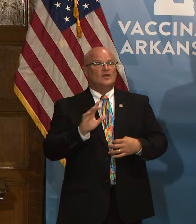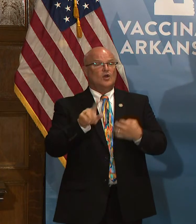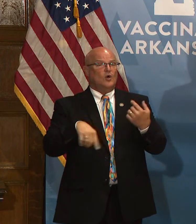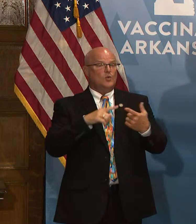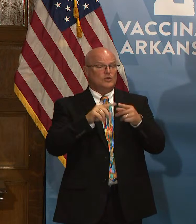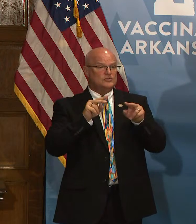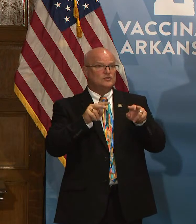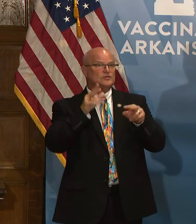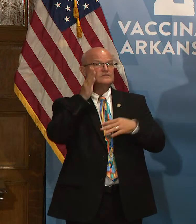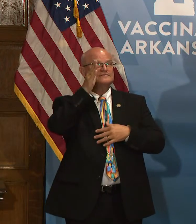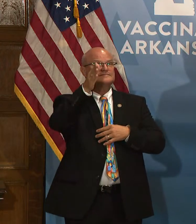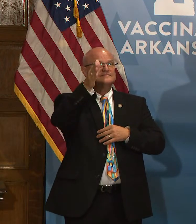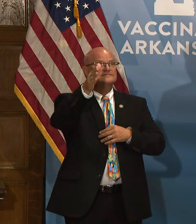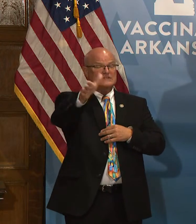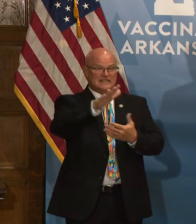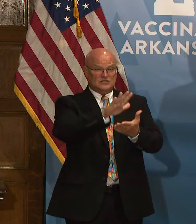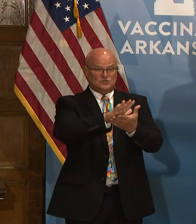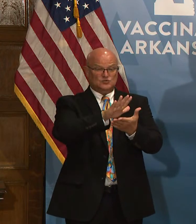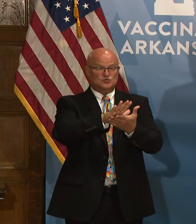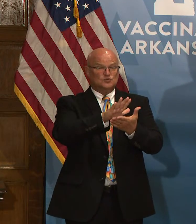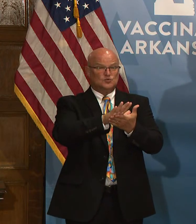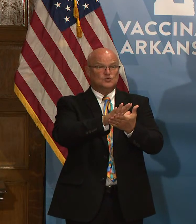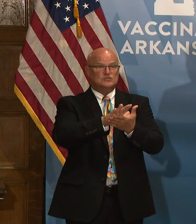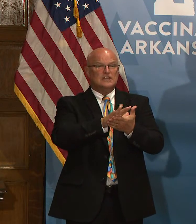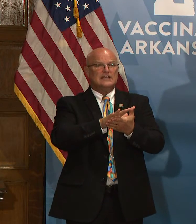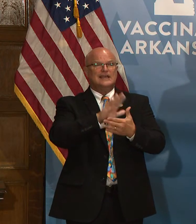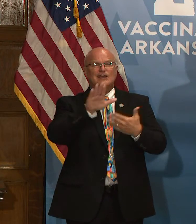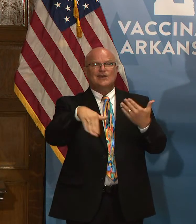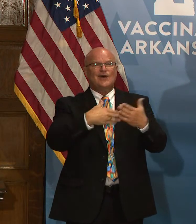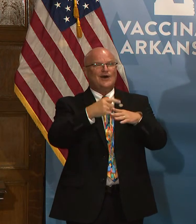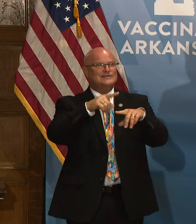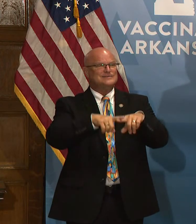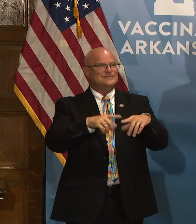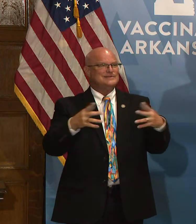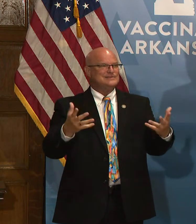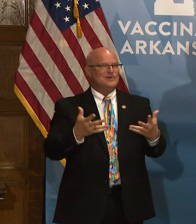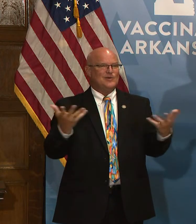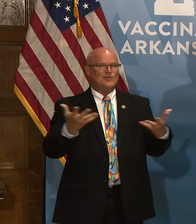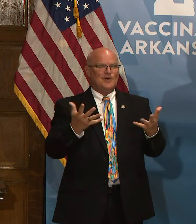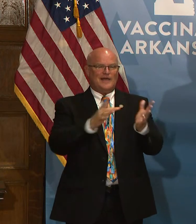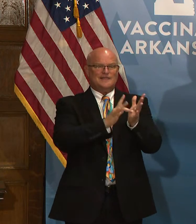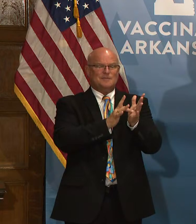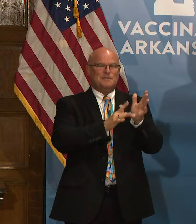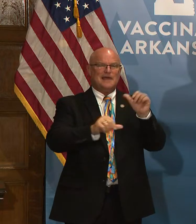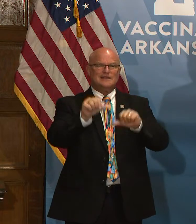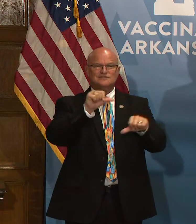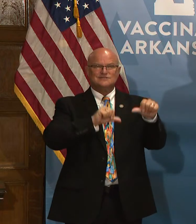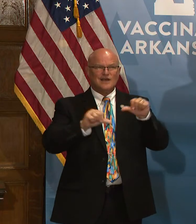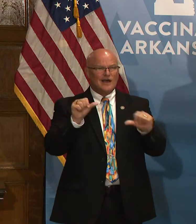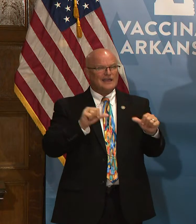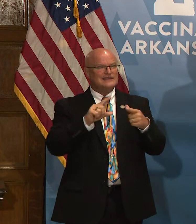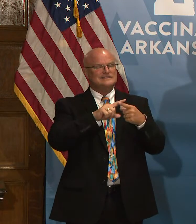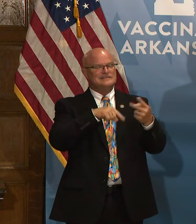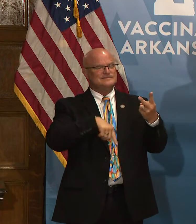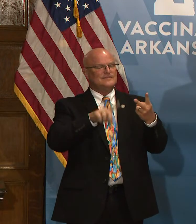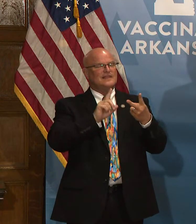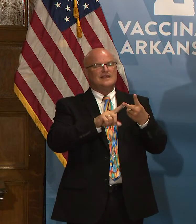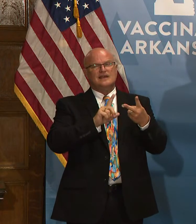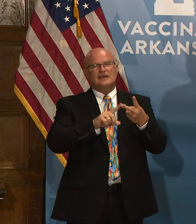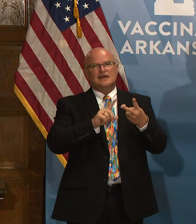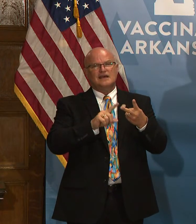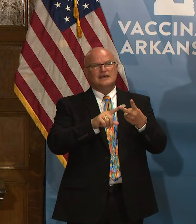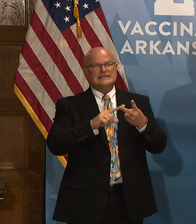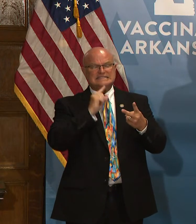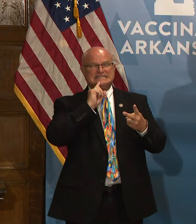Whenever you look down the road in the schools, it all depends upon what the medical science is. It depends upon